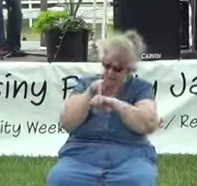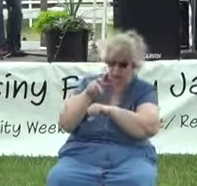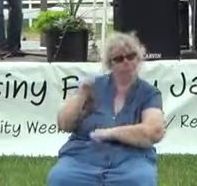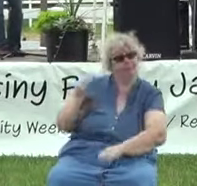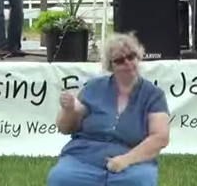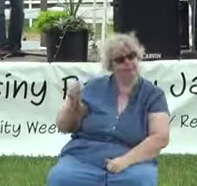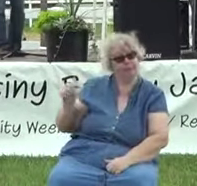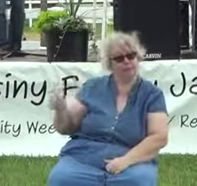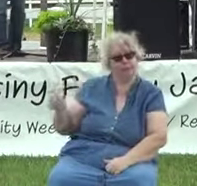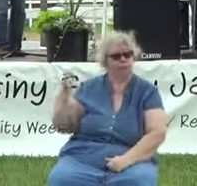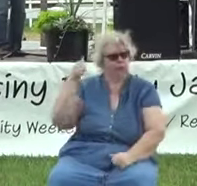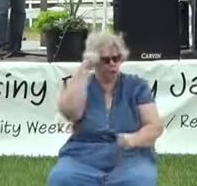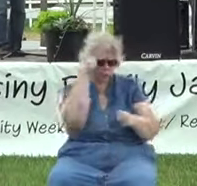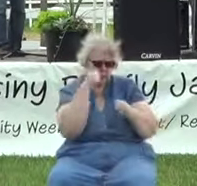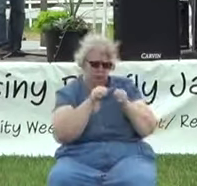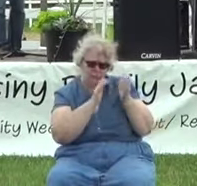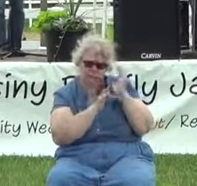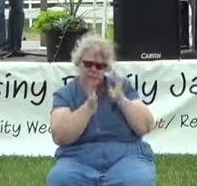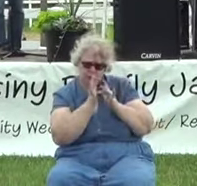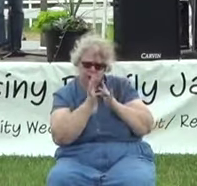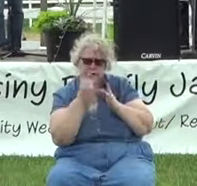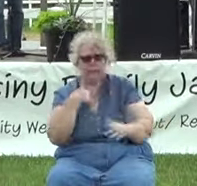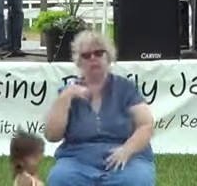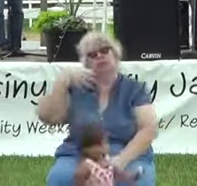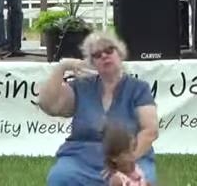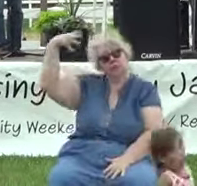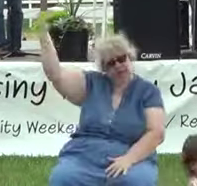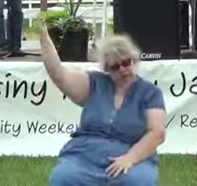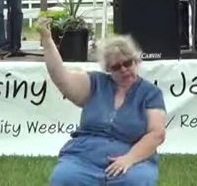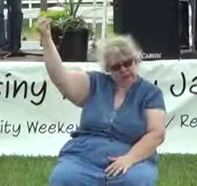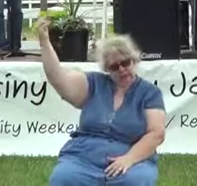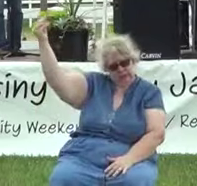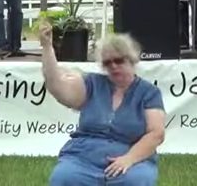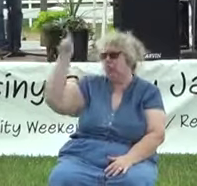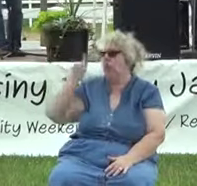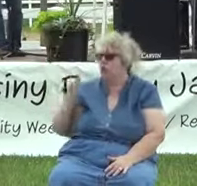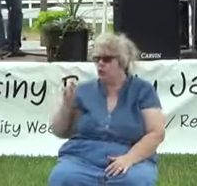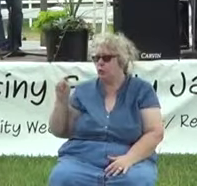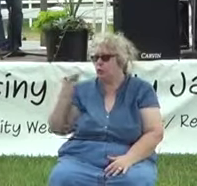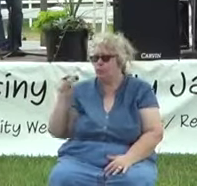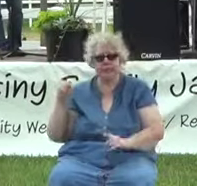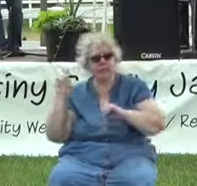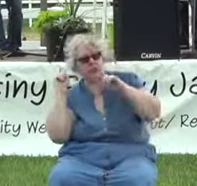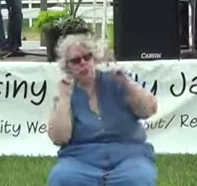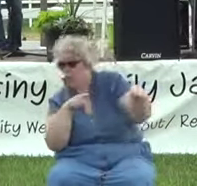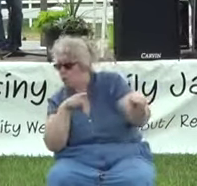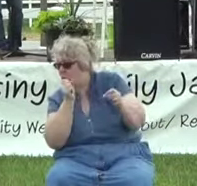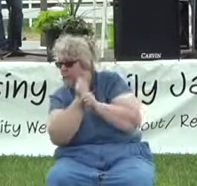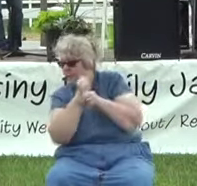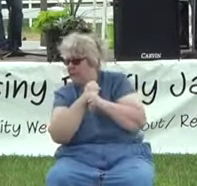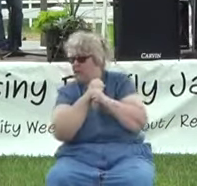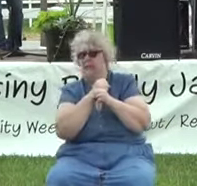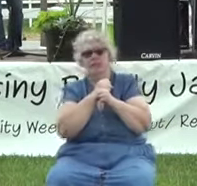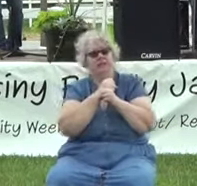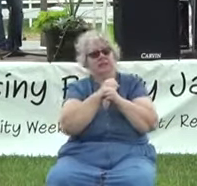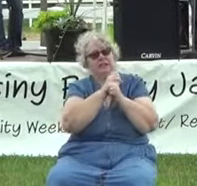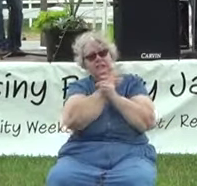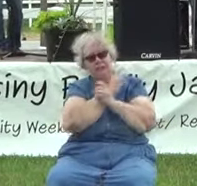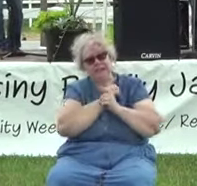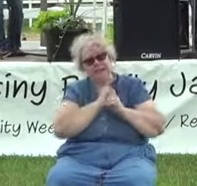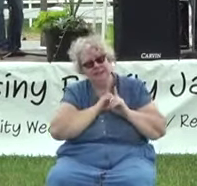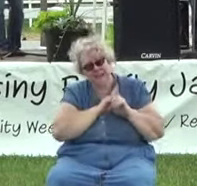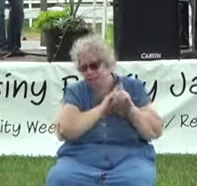remembered Jesus saying, I'm going to go. And you need to go and make disciples and teach them everything